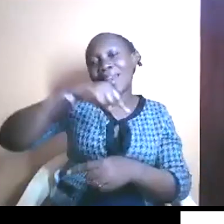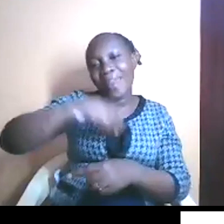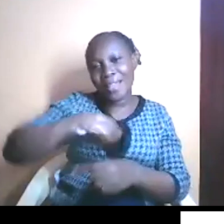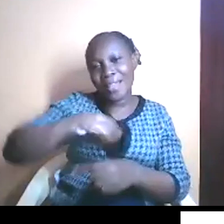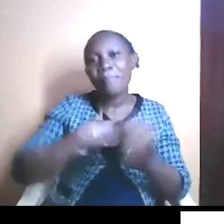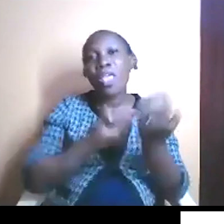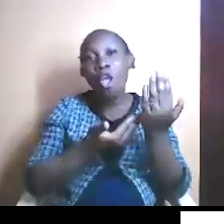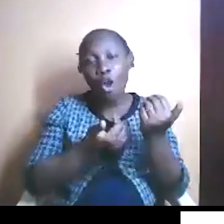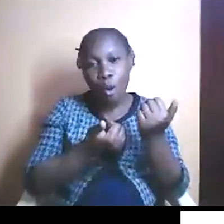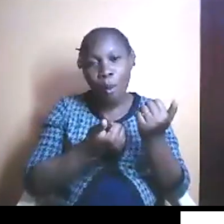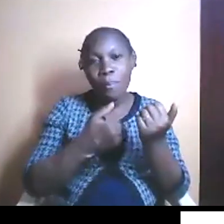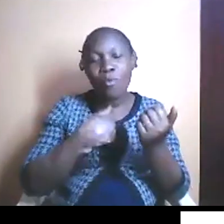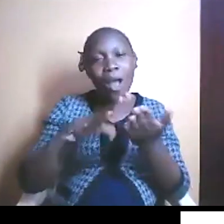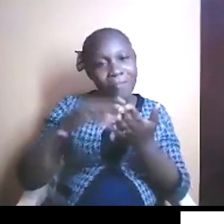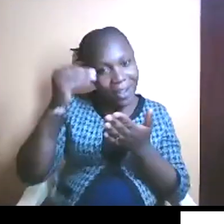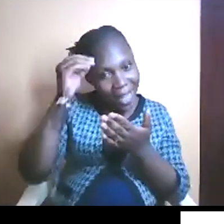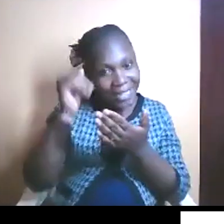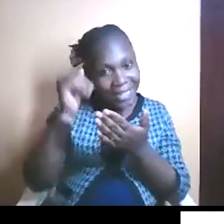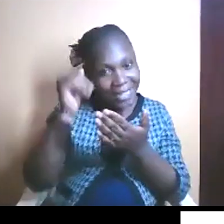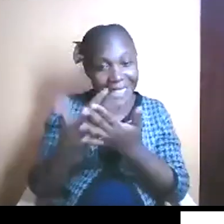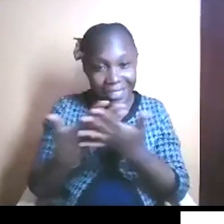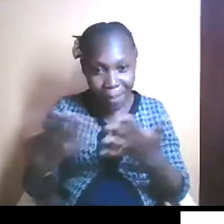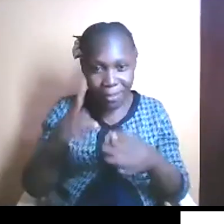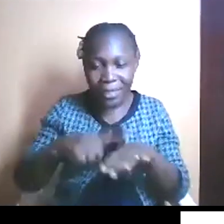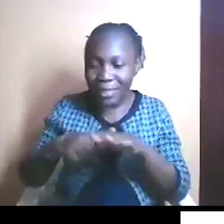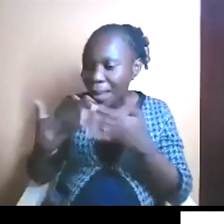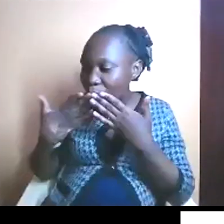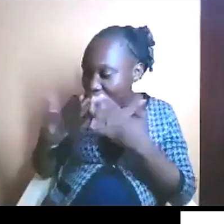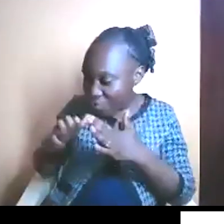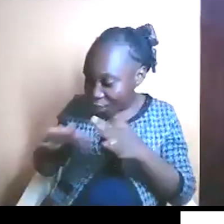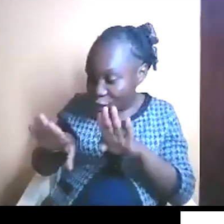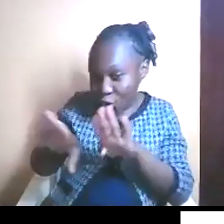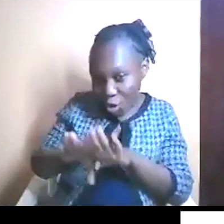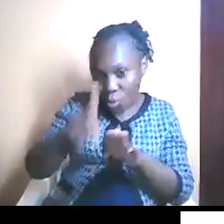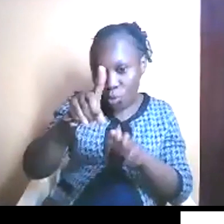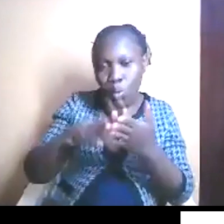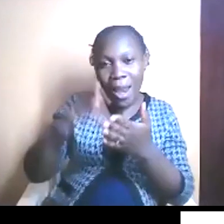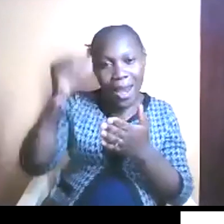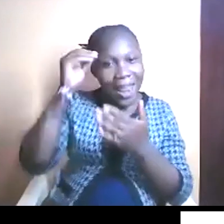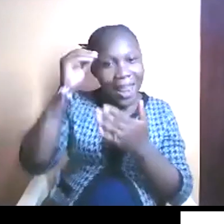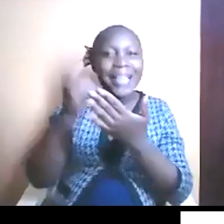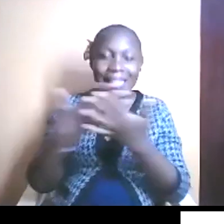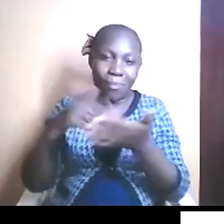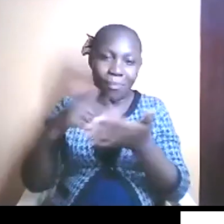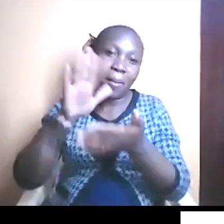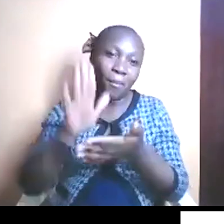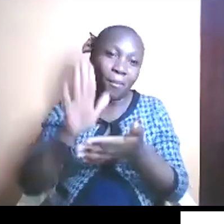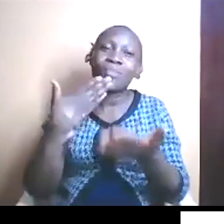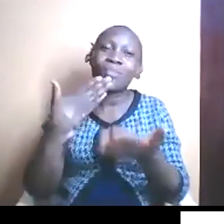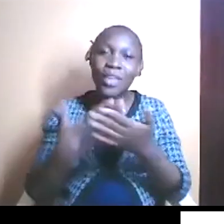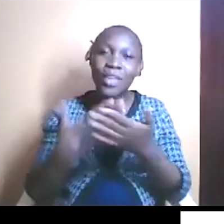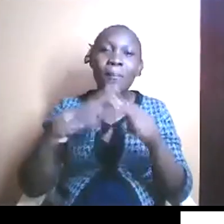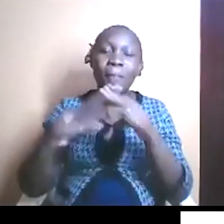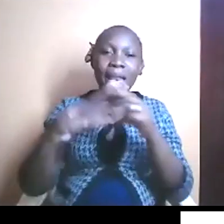this, you're leaving this webinar with a lesson or two. Thank you very much. My name is Grace Nzula. I am a trainer